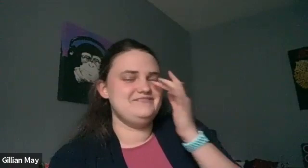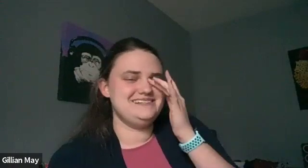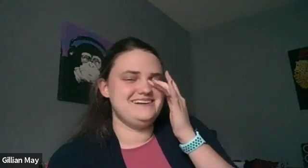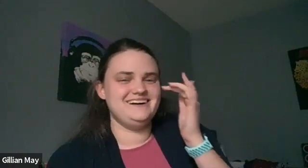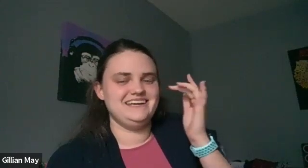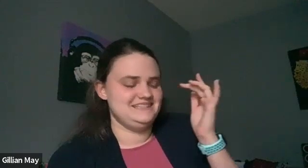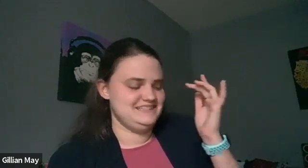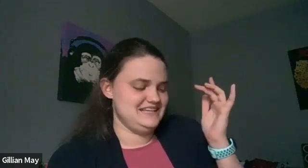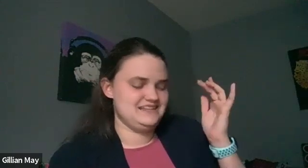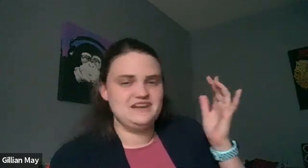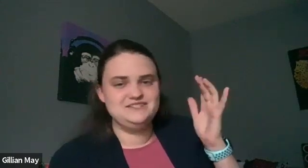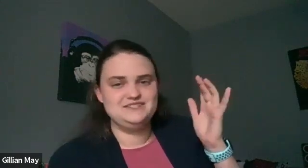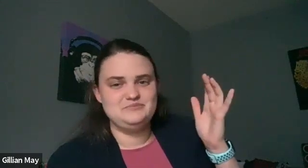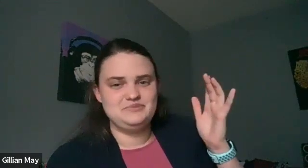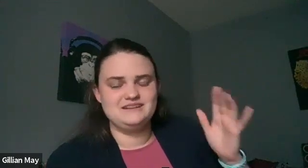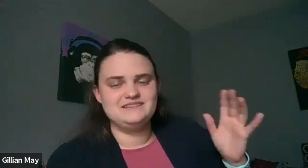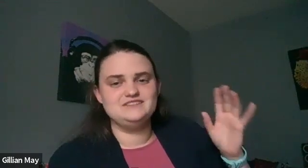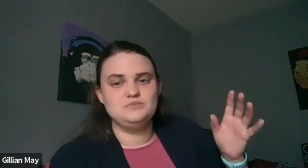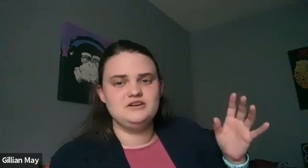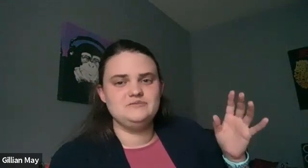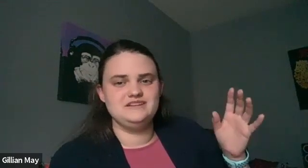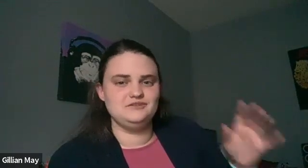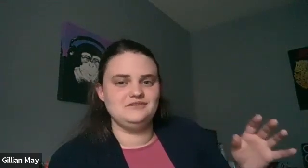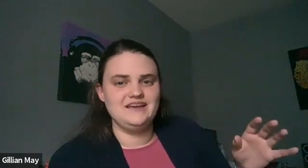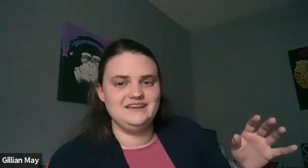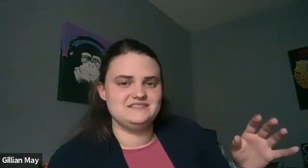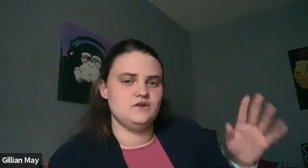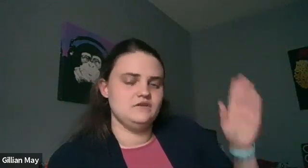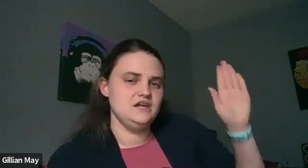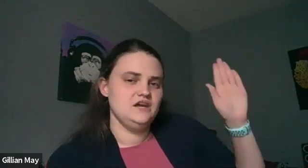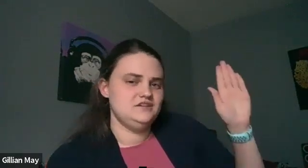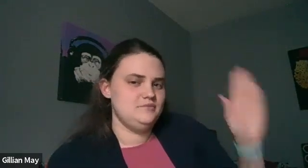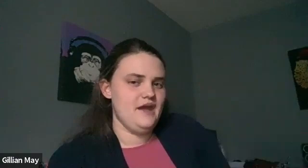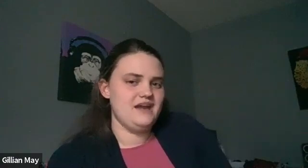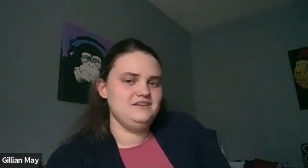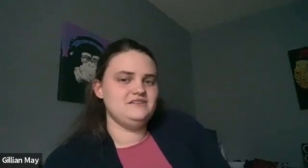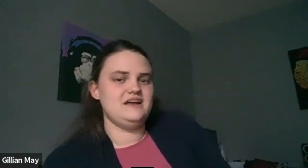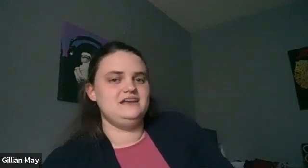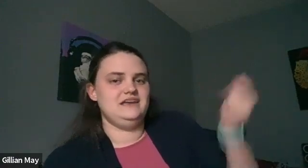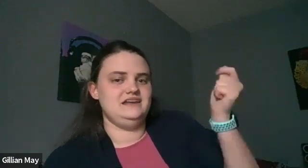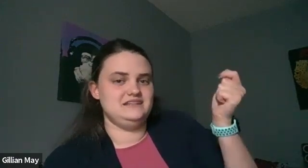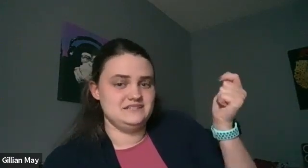for dog is, it's kind of a two-part. It's not a two-parter, but your leg is involved. You pat your leg and end in a